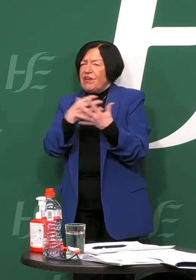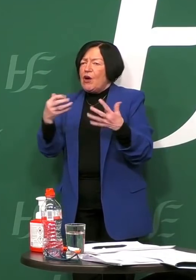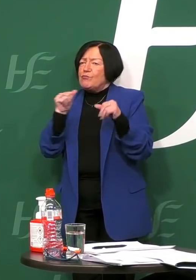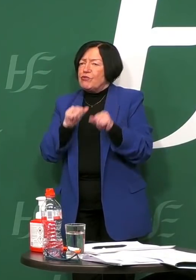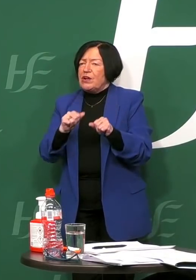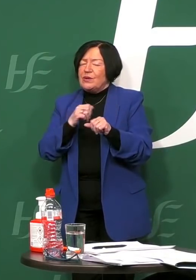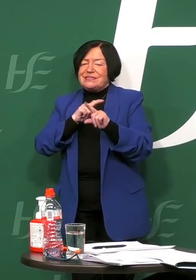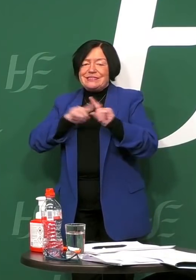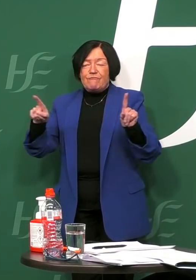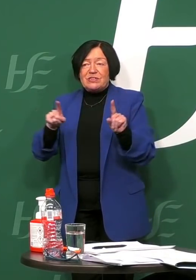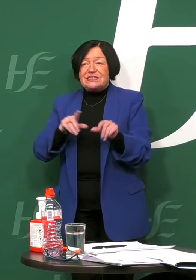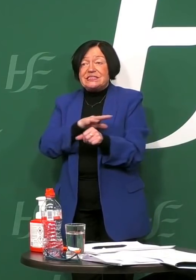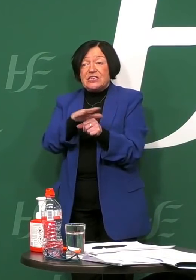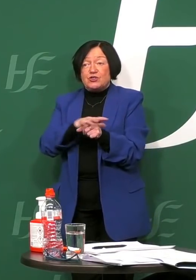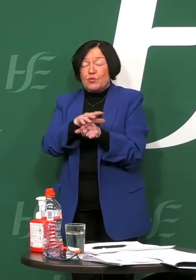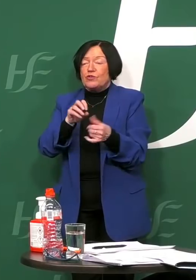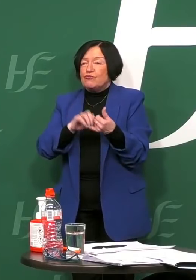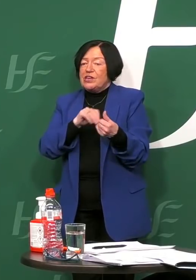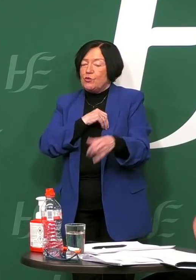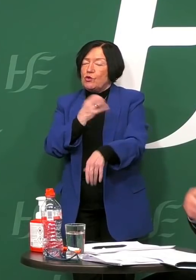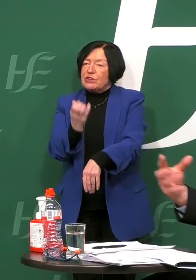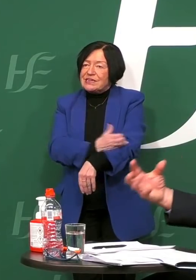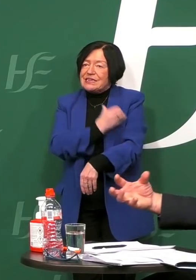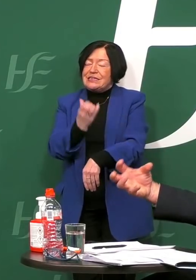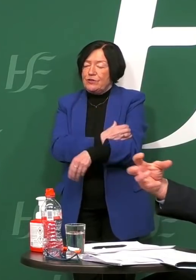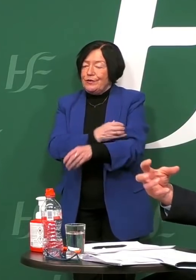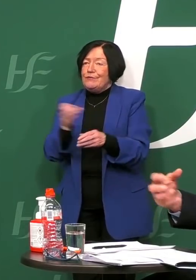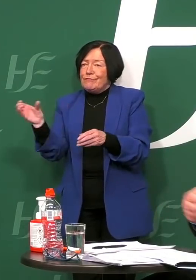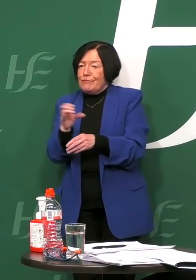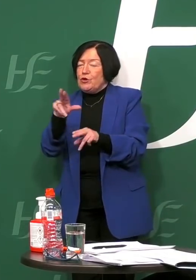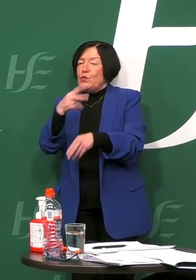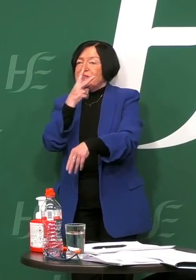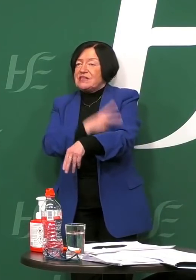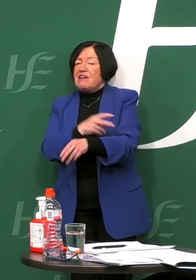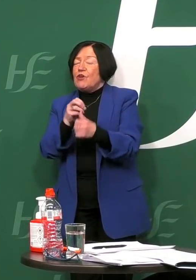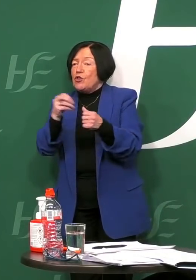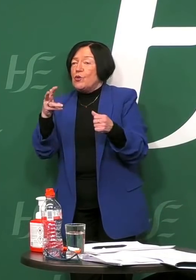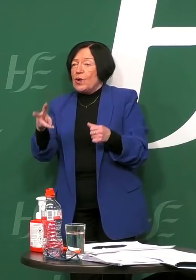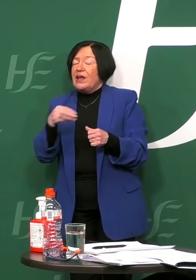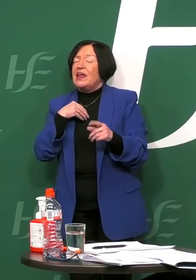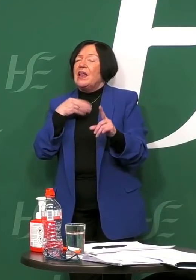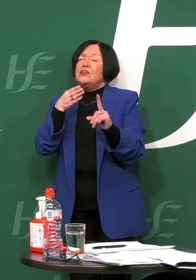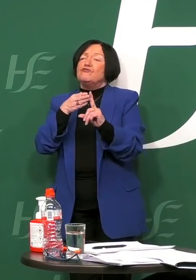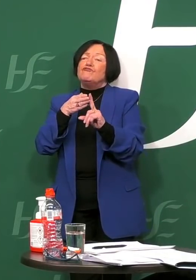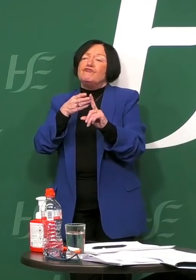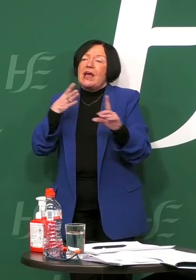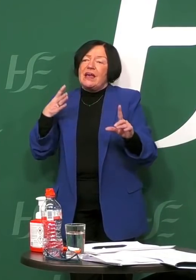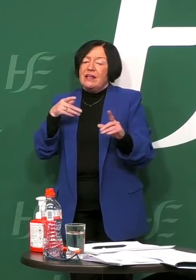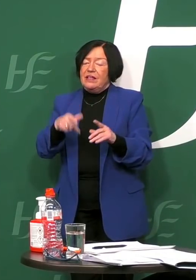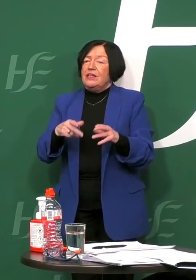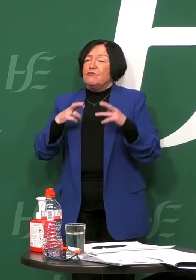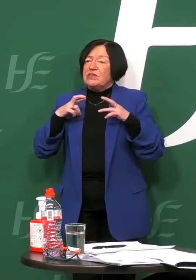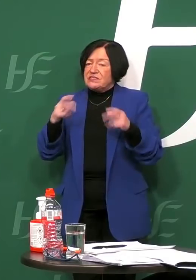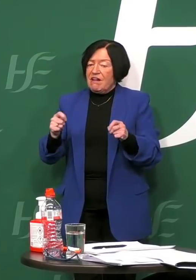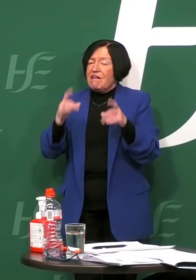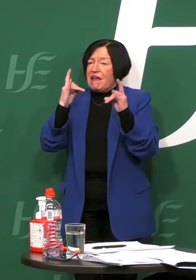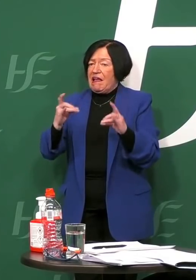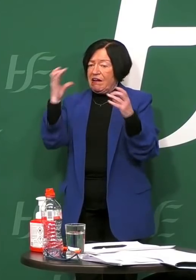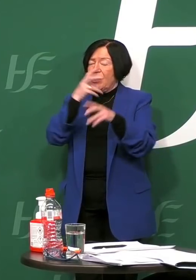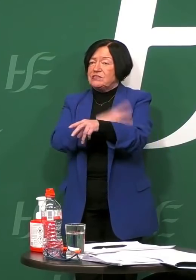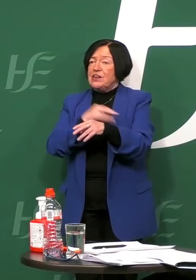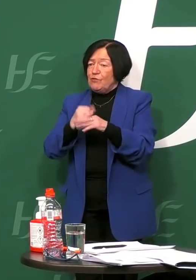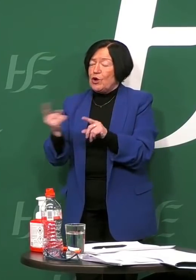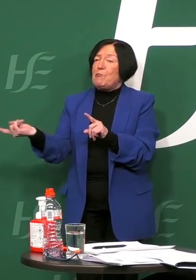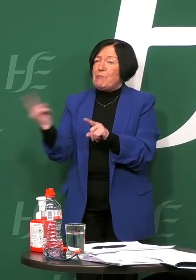different situation in that sense, and hence we're trying to continue our recruitment, but through other sources. And I would like to acknowledge the retired healthcare staff who've come back